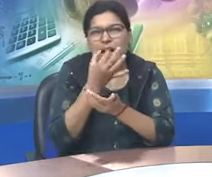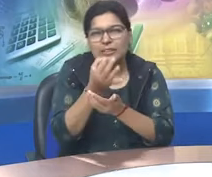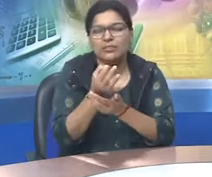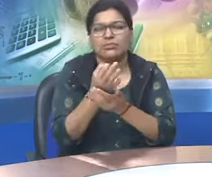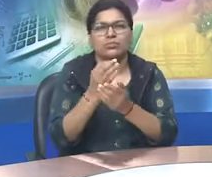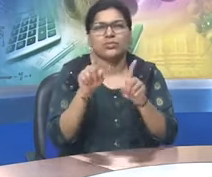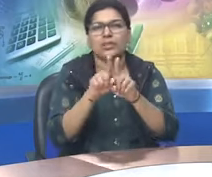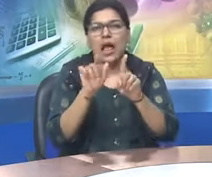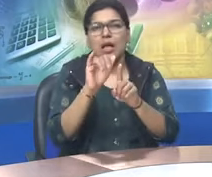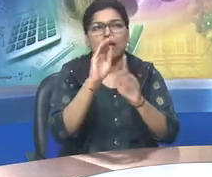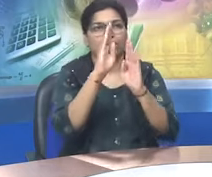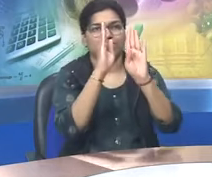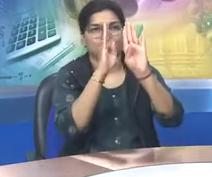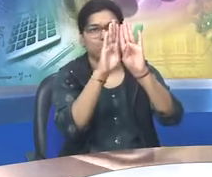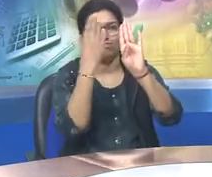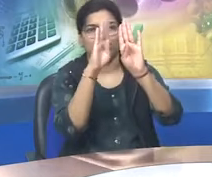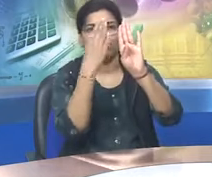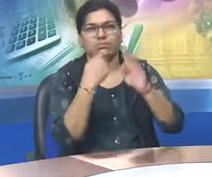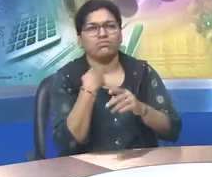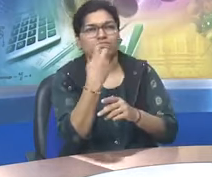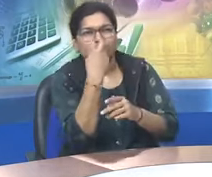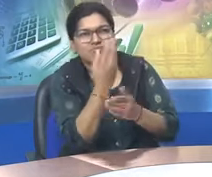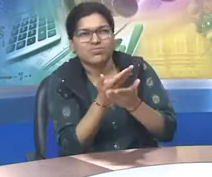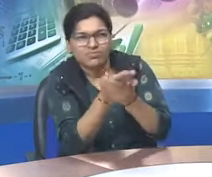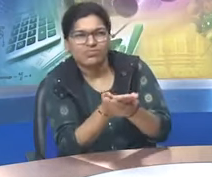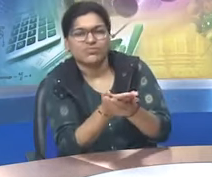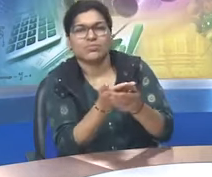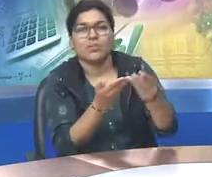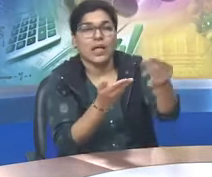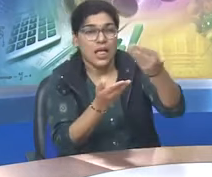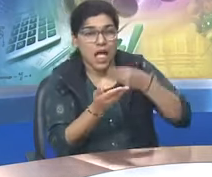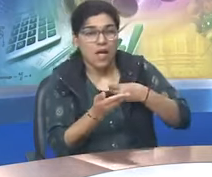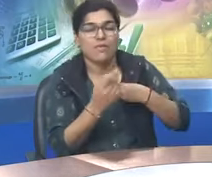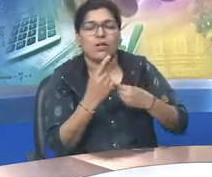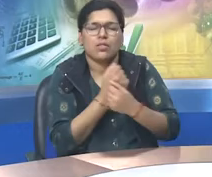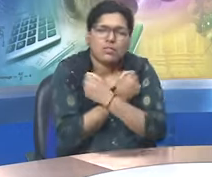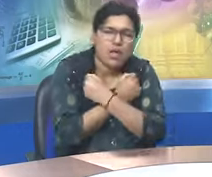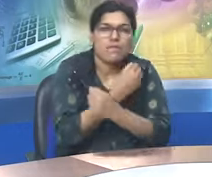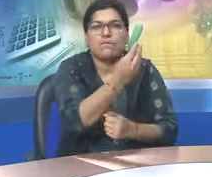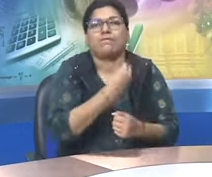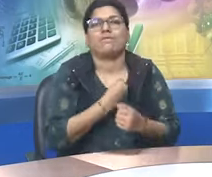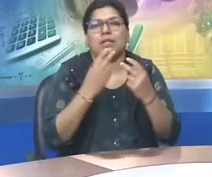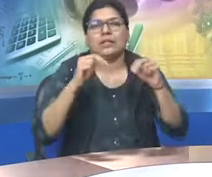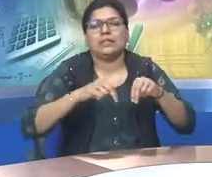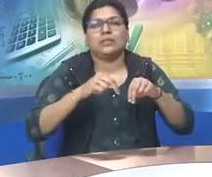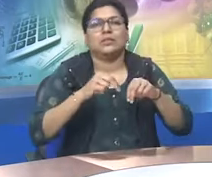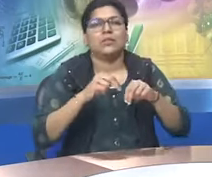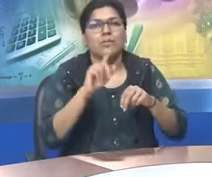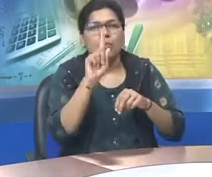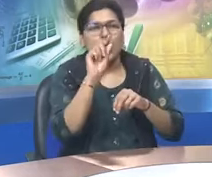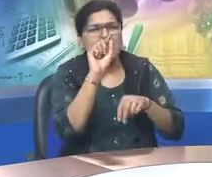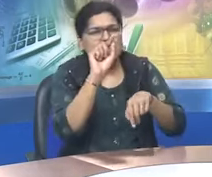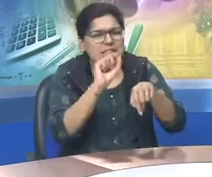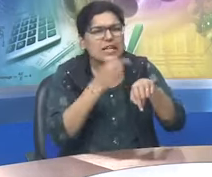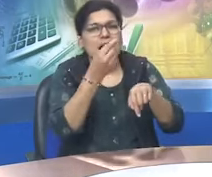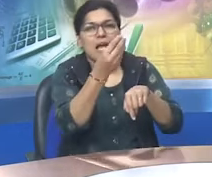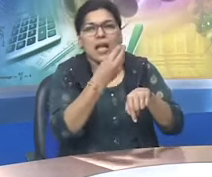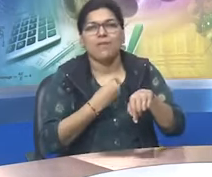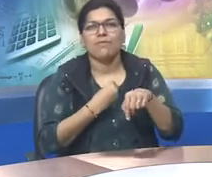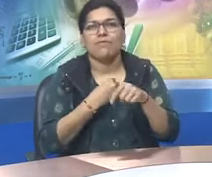My way and beg now at stranger's door to receive love, at least in small